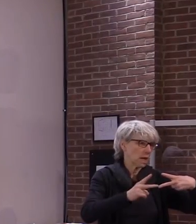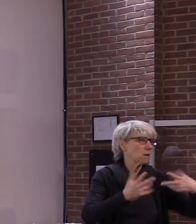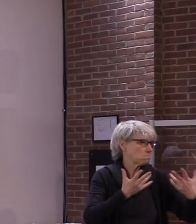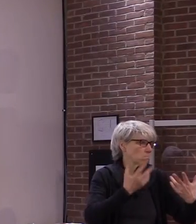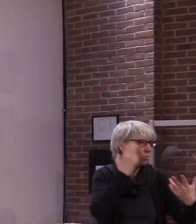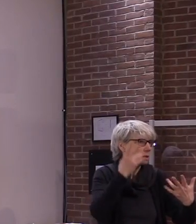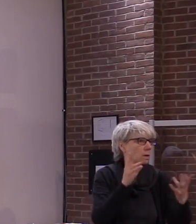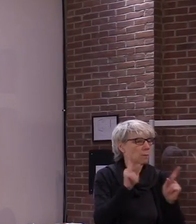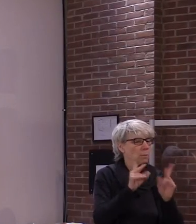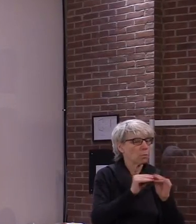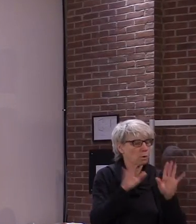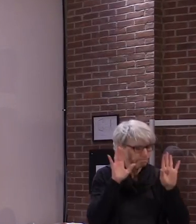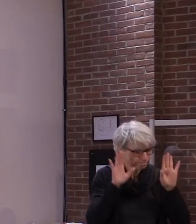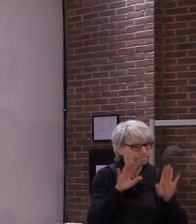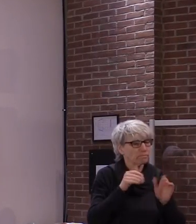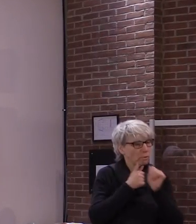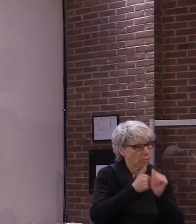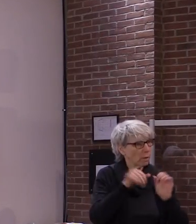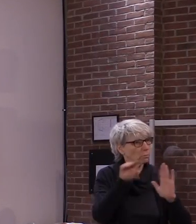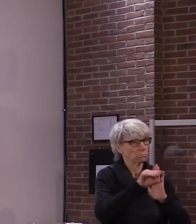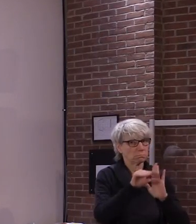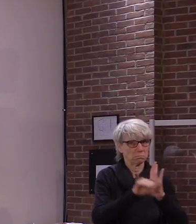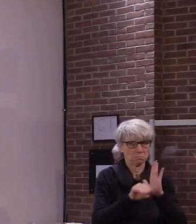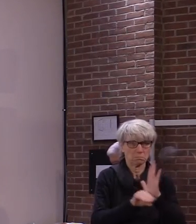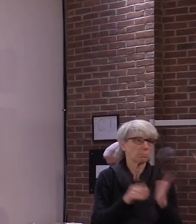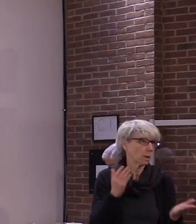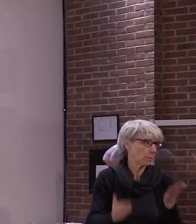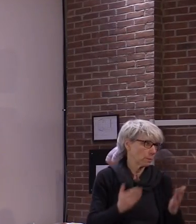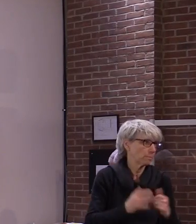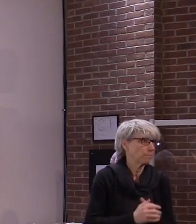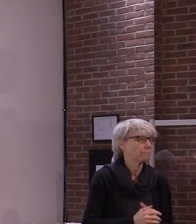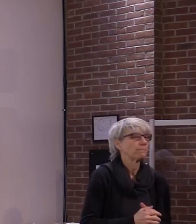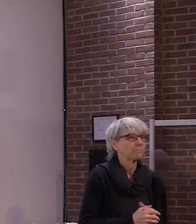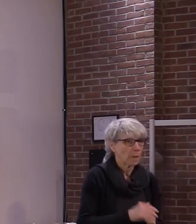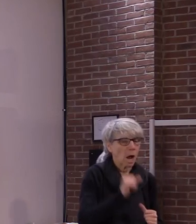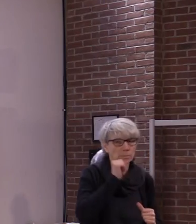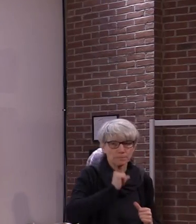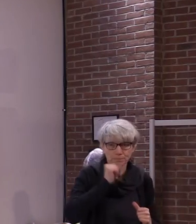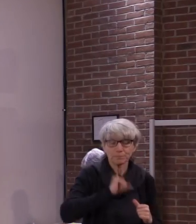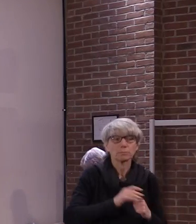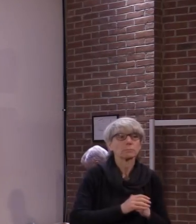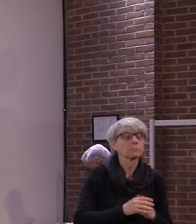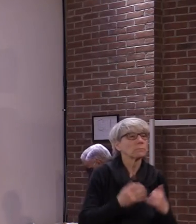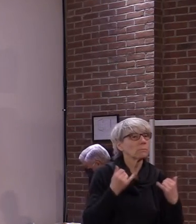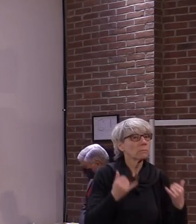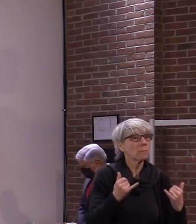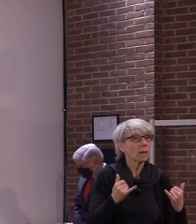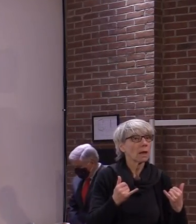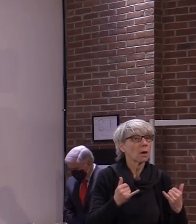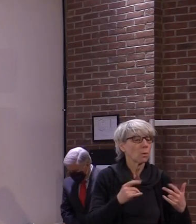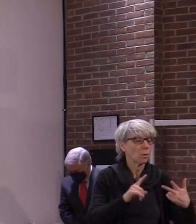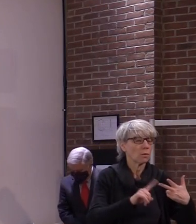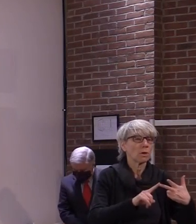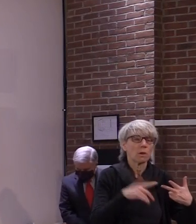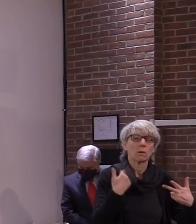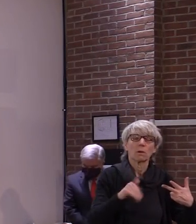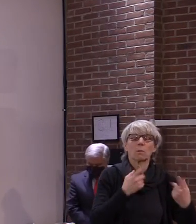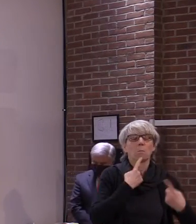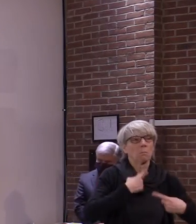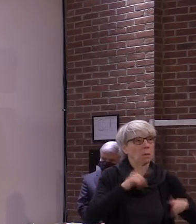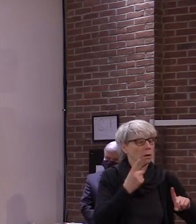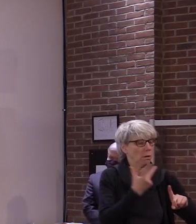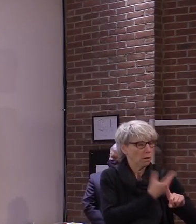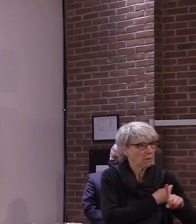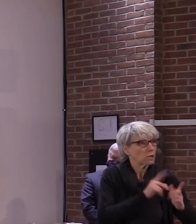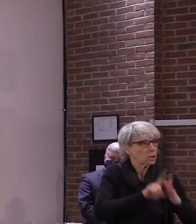finally, as the pace of vaccination has increased, we should have a natural increase in the